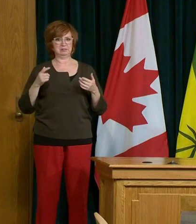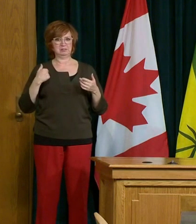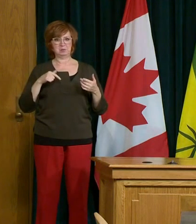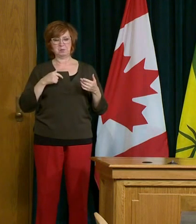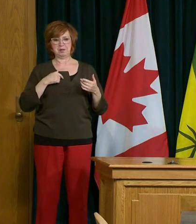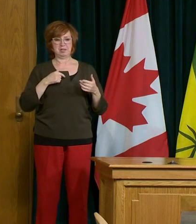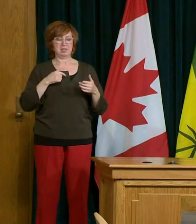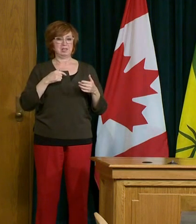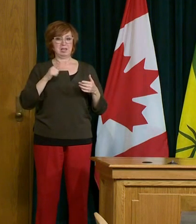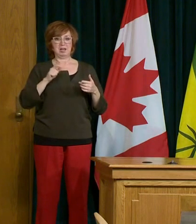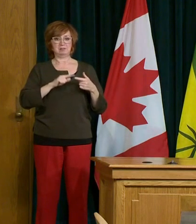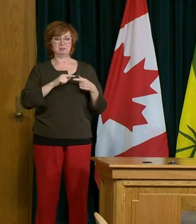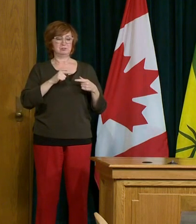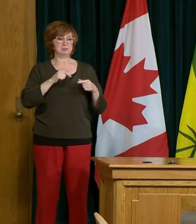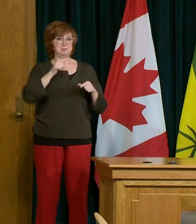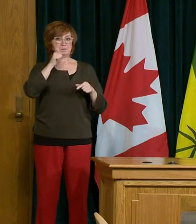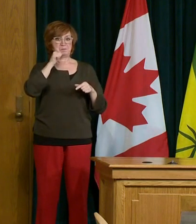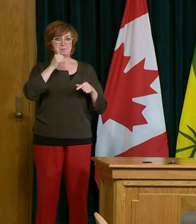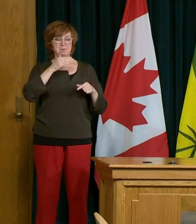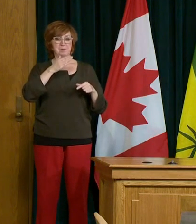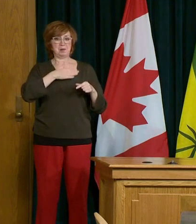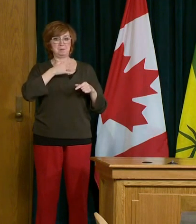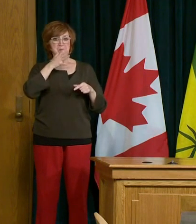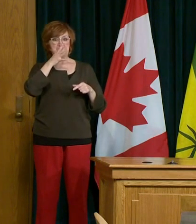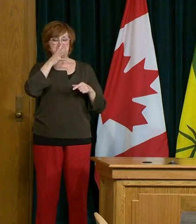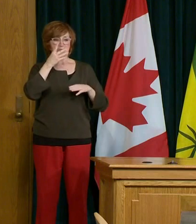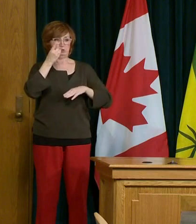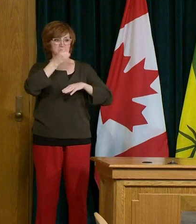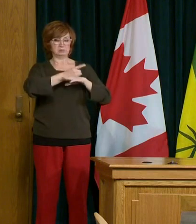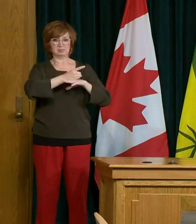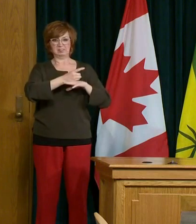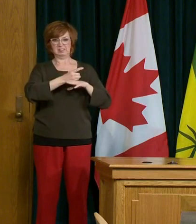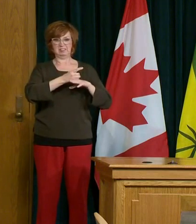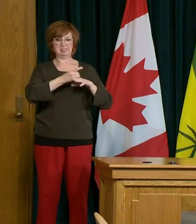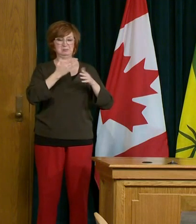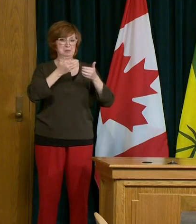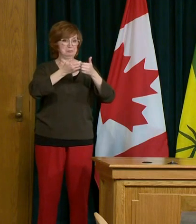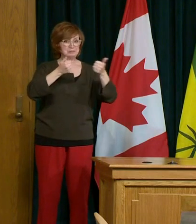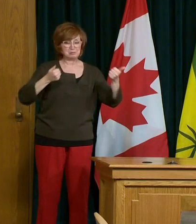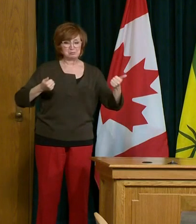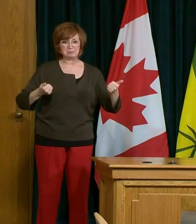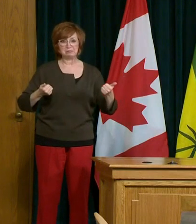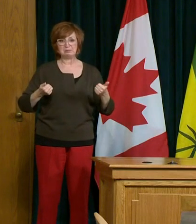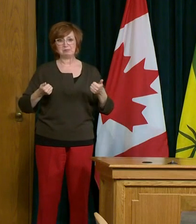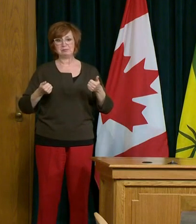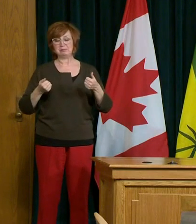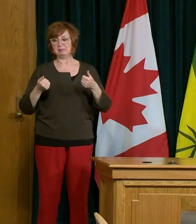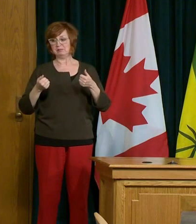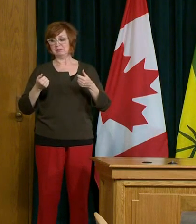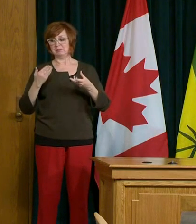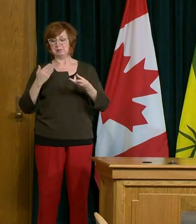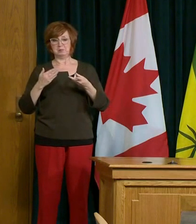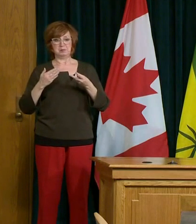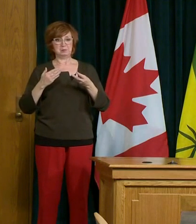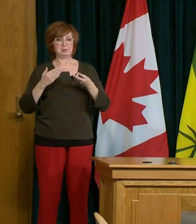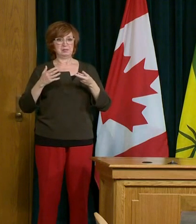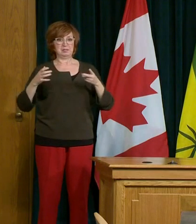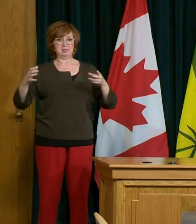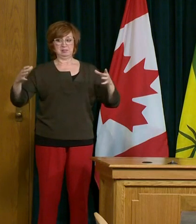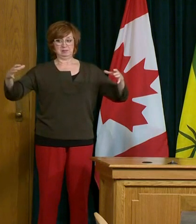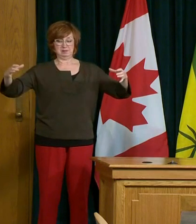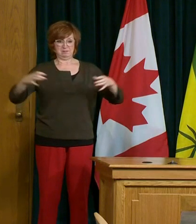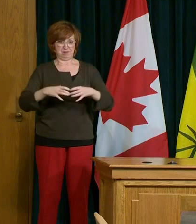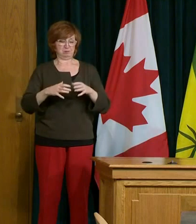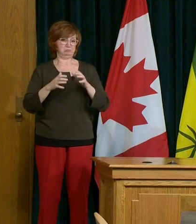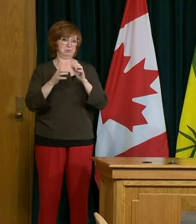the very best quite often in an extended household fashion, which I hope many of you are able to do and able to